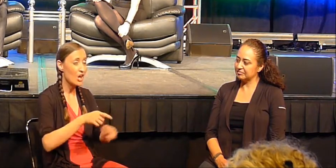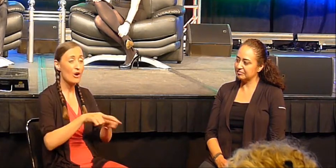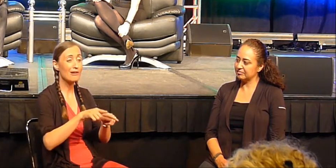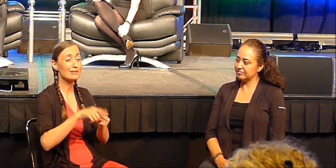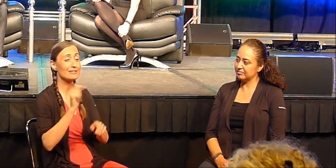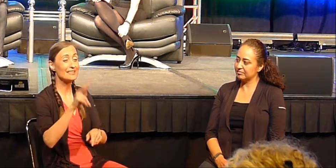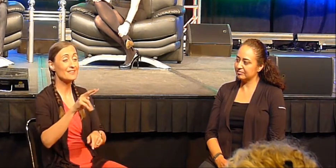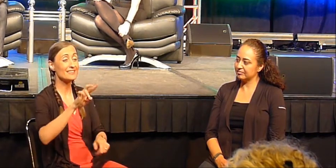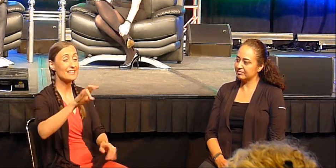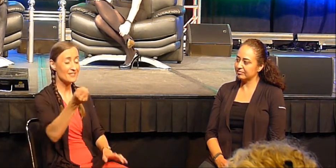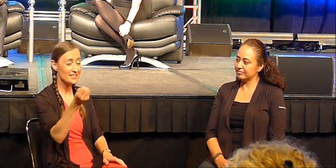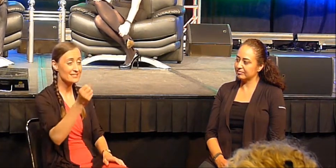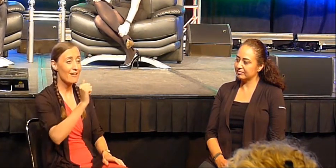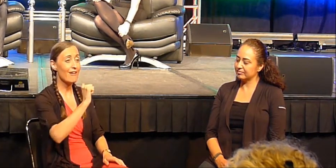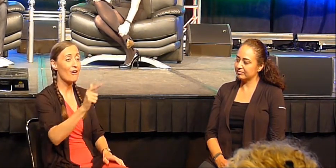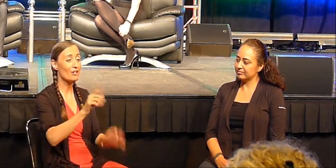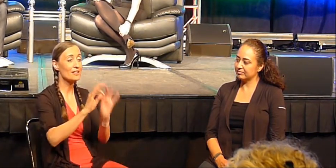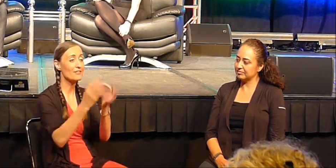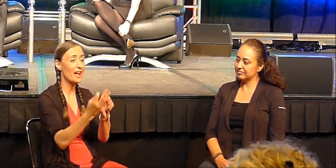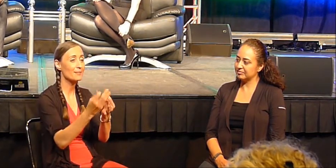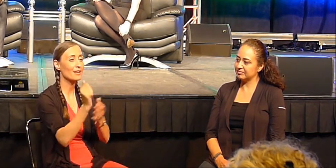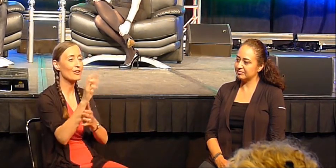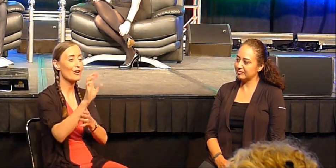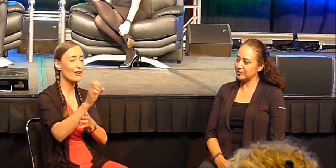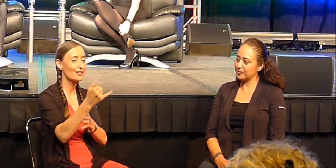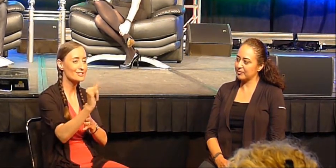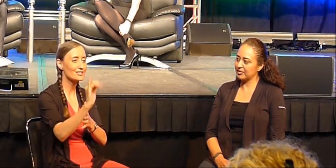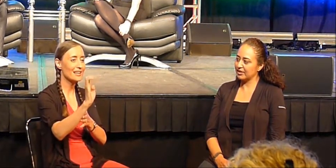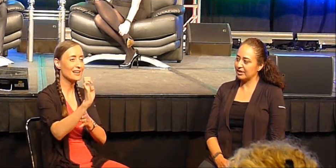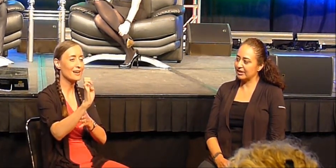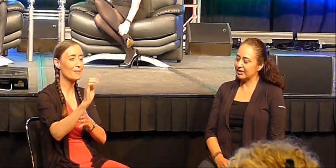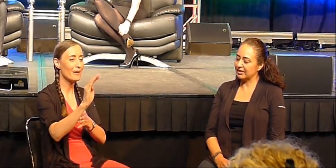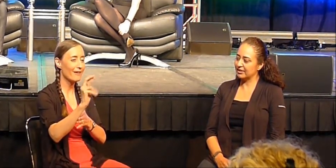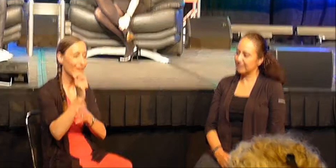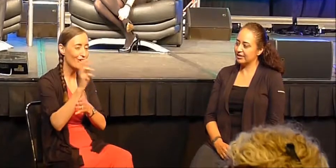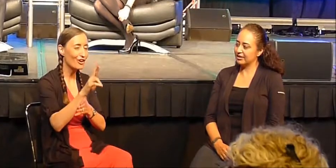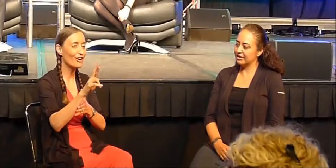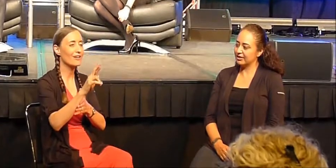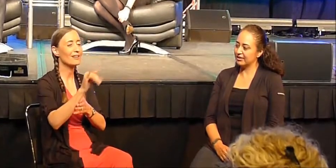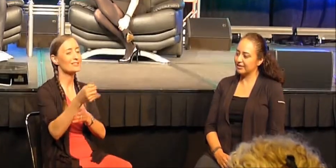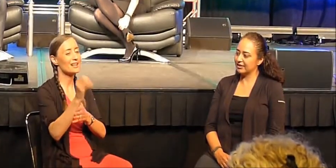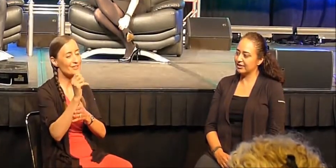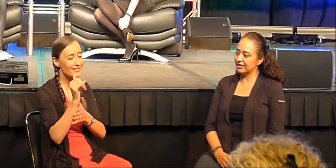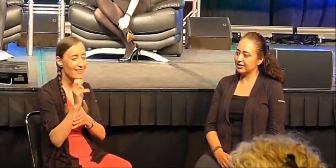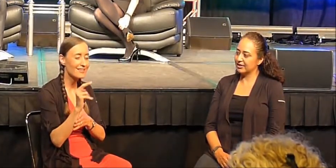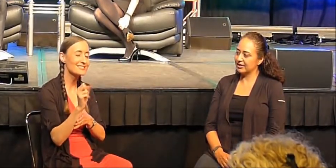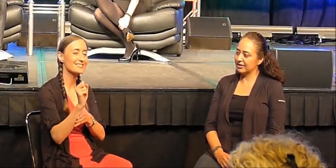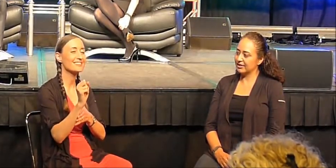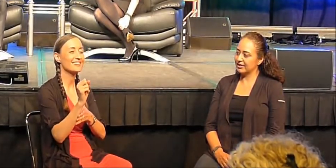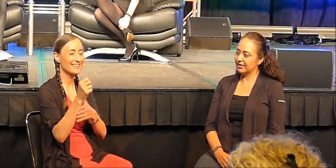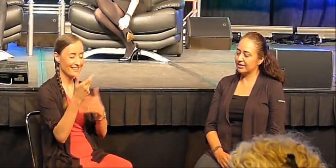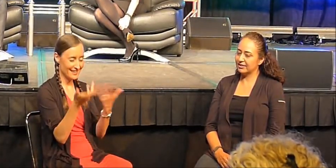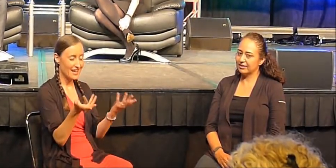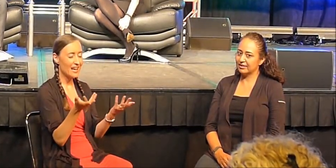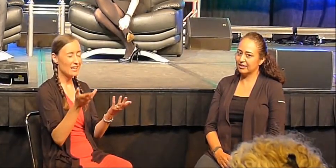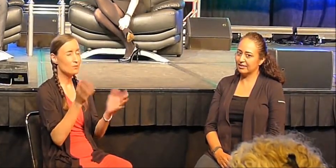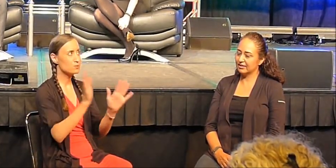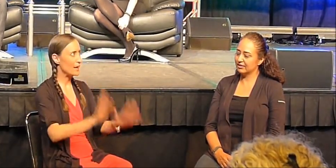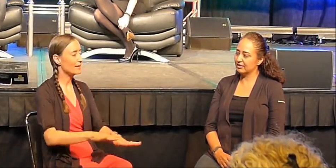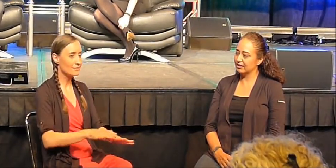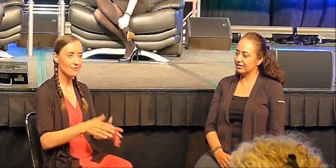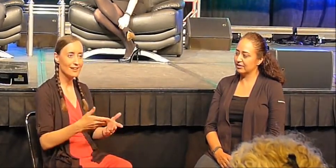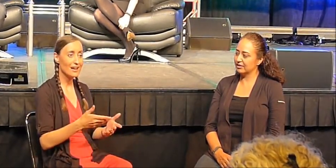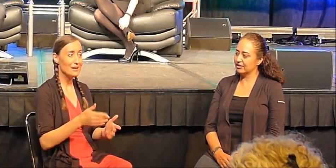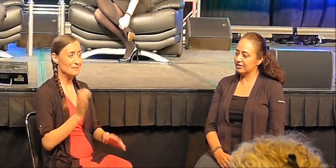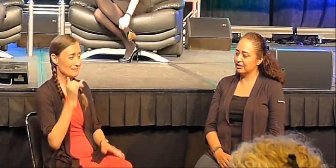in the Family, Archie Bunker's House, and The Jeffersons, and he's a great producer. And I called him and I said, Norman, I have